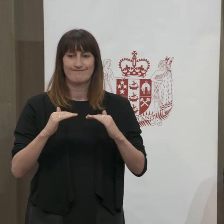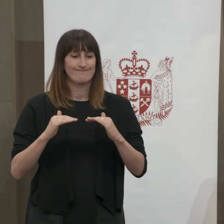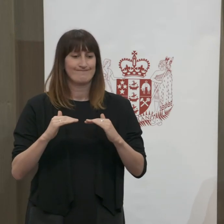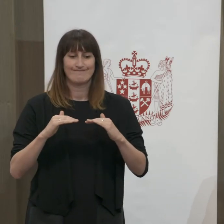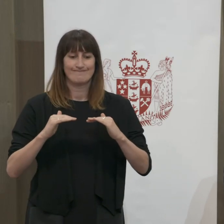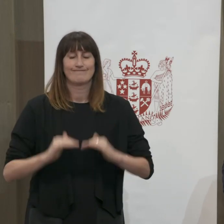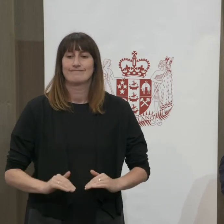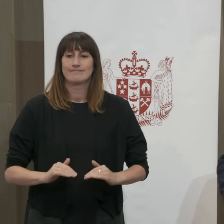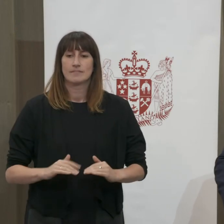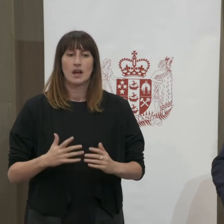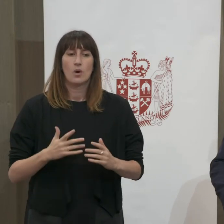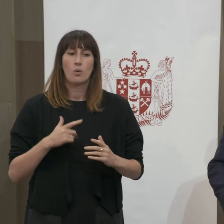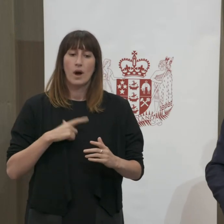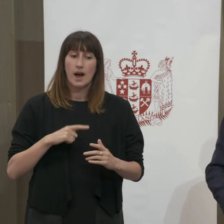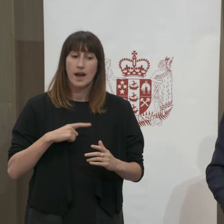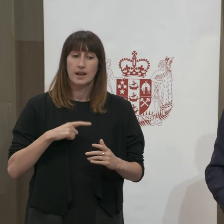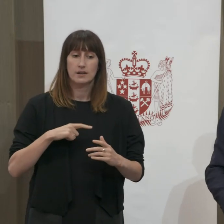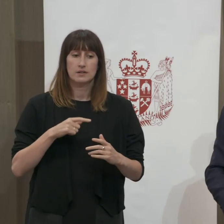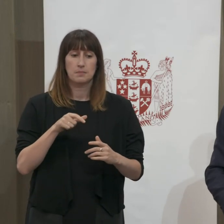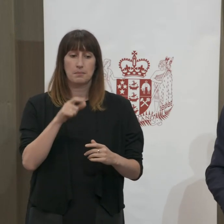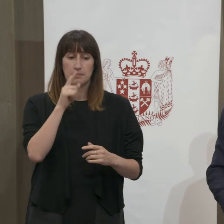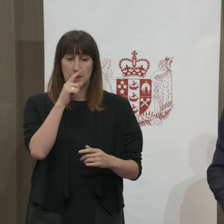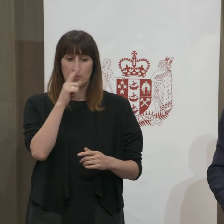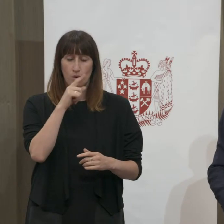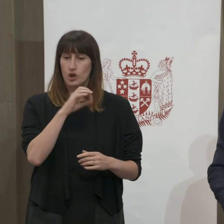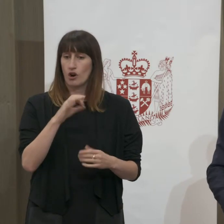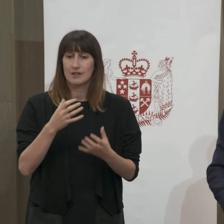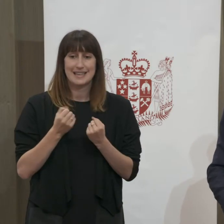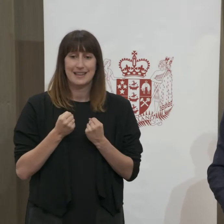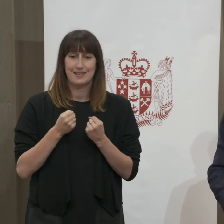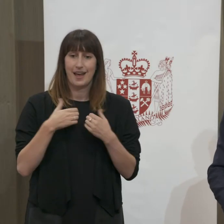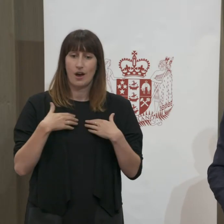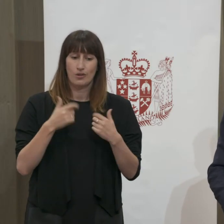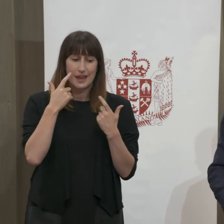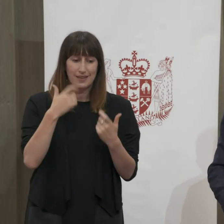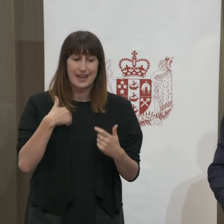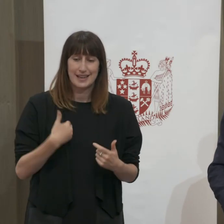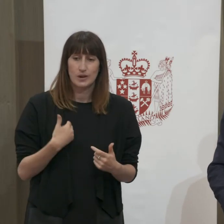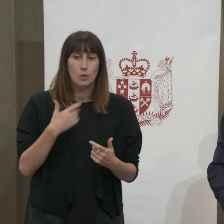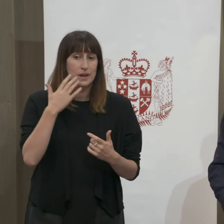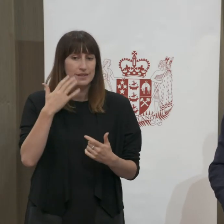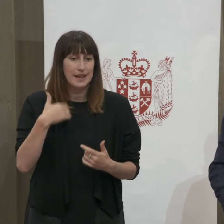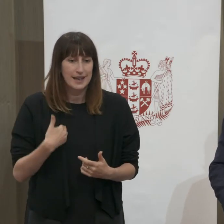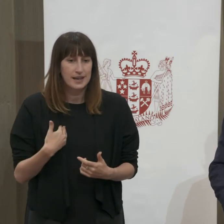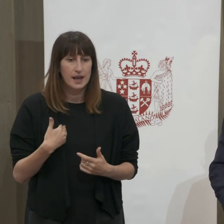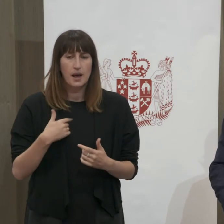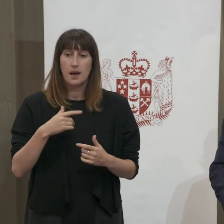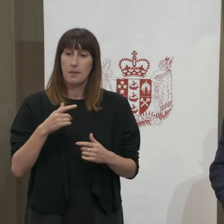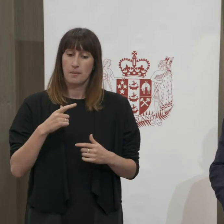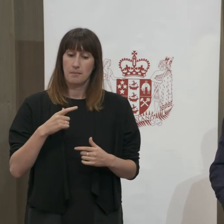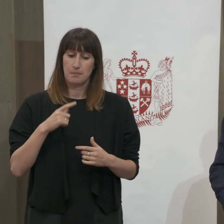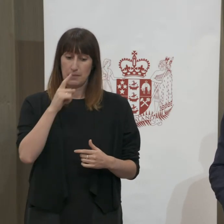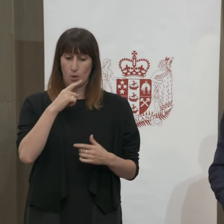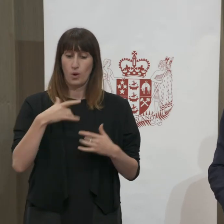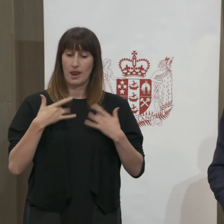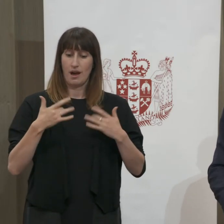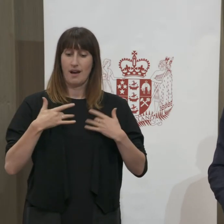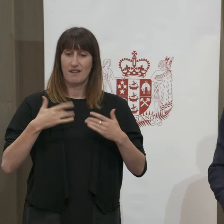getting the healthcare they need when they need it, and because people are living longer and developing more complex health